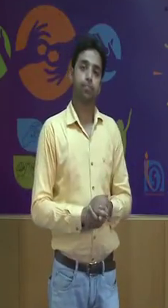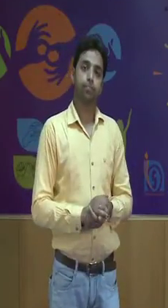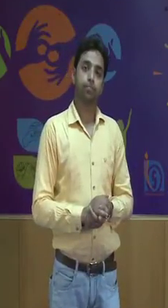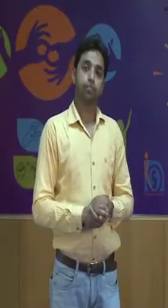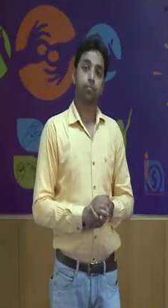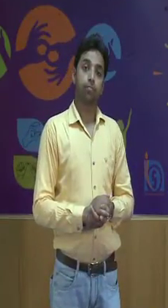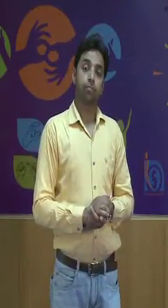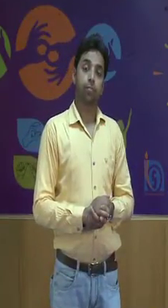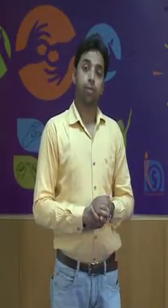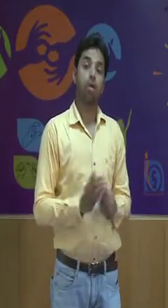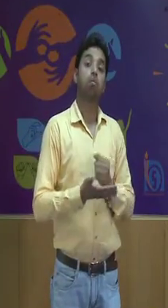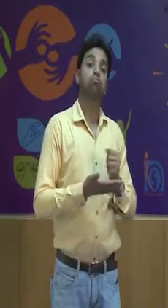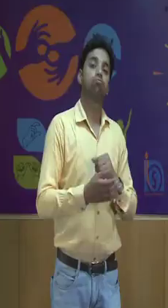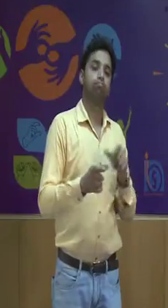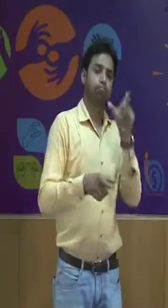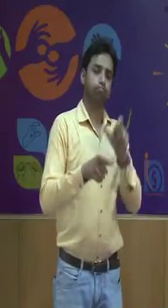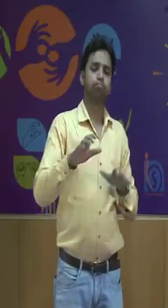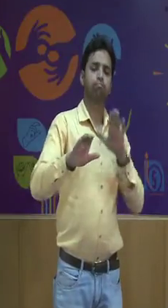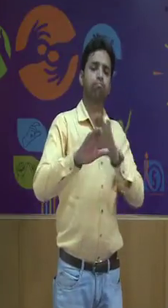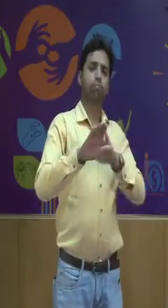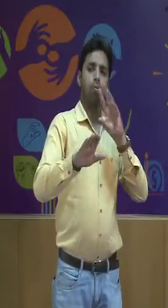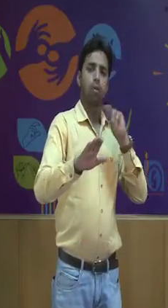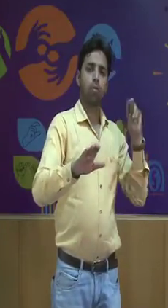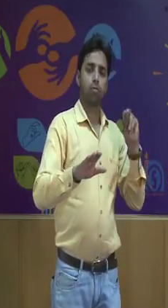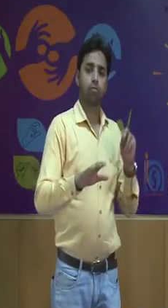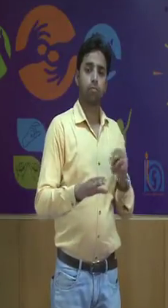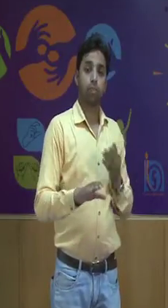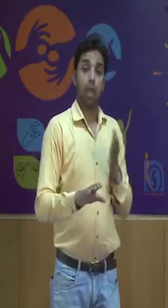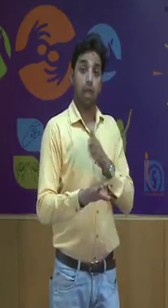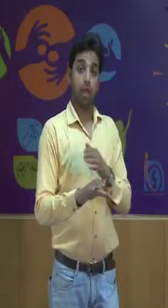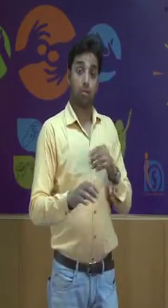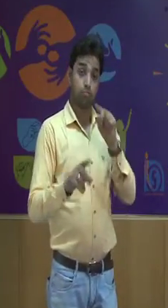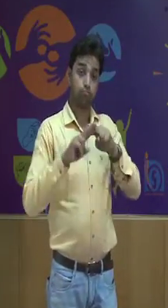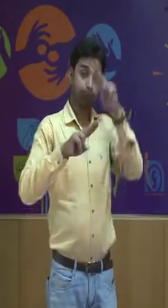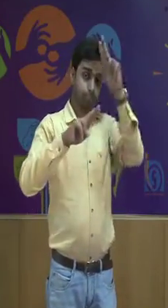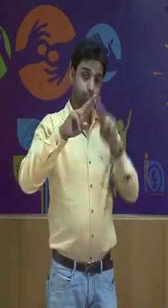practice of untouchability and its features,